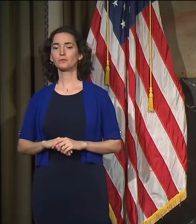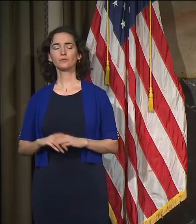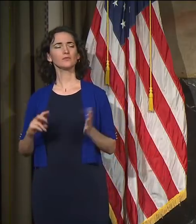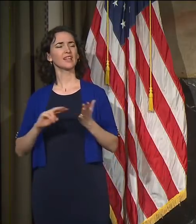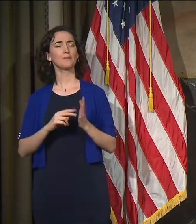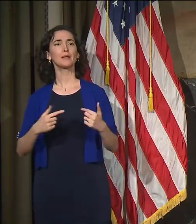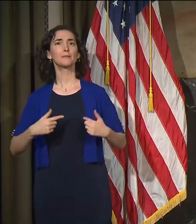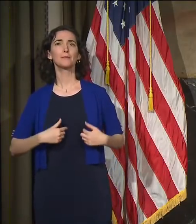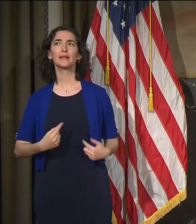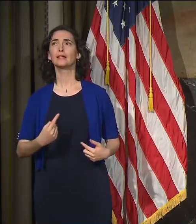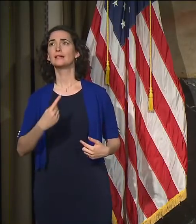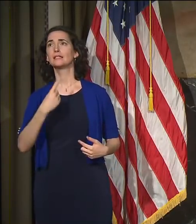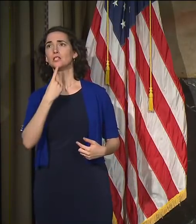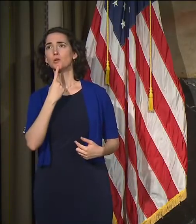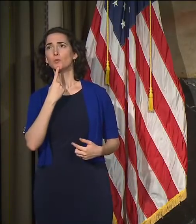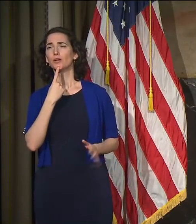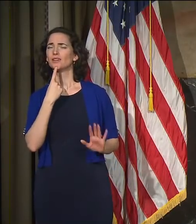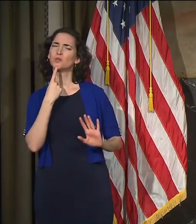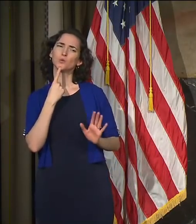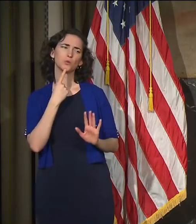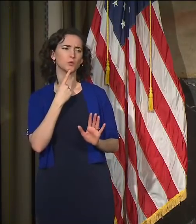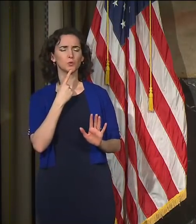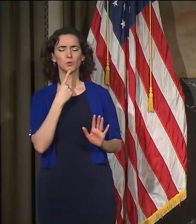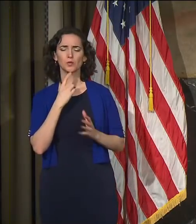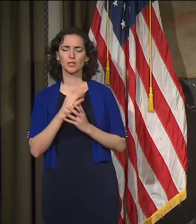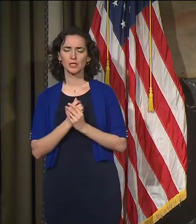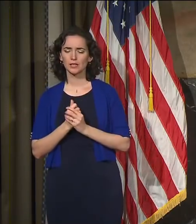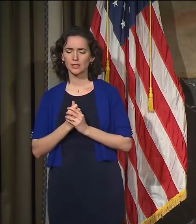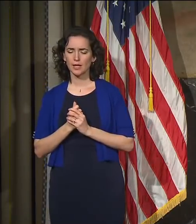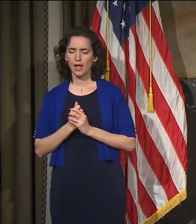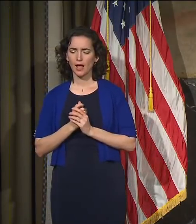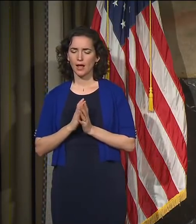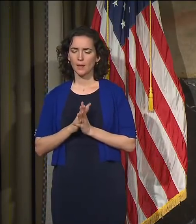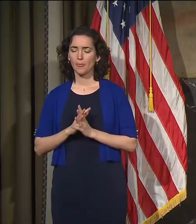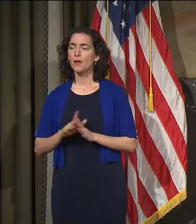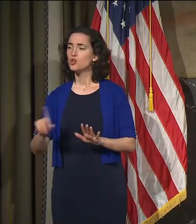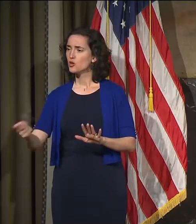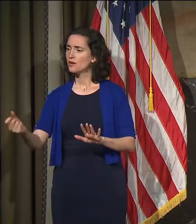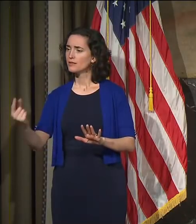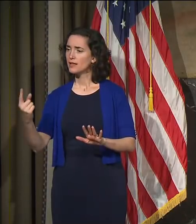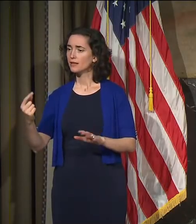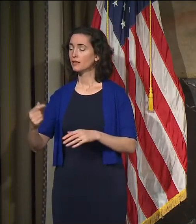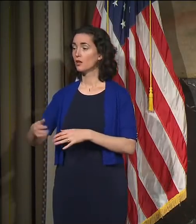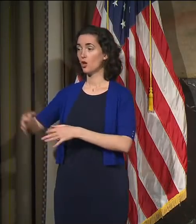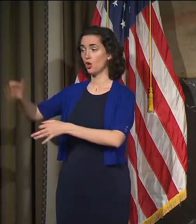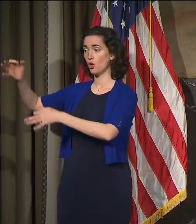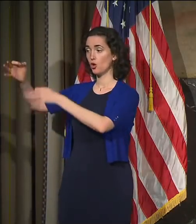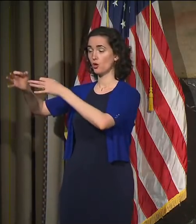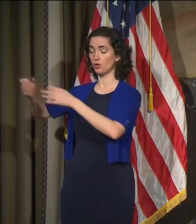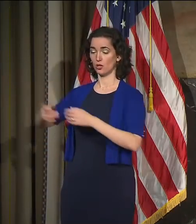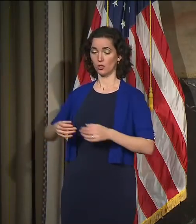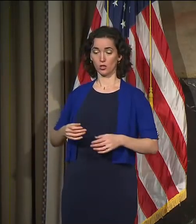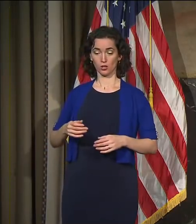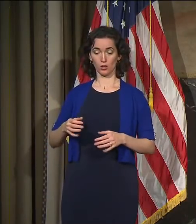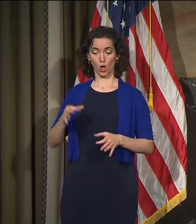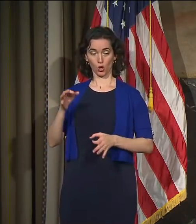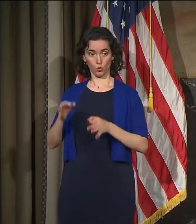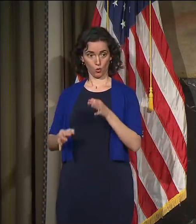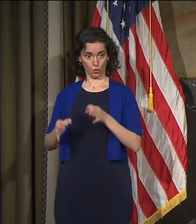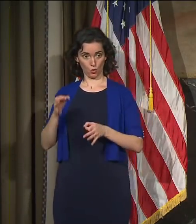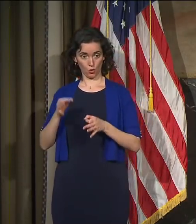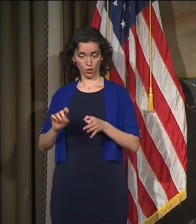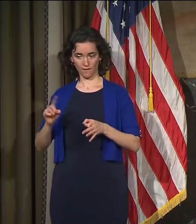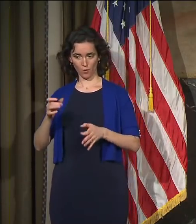disappointed. What people should understand is the trial court ruled unconstitutional the effort